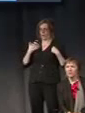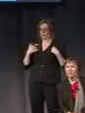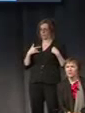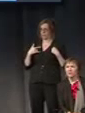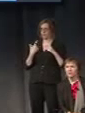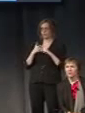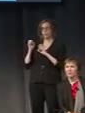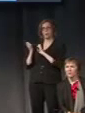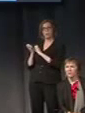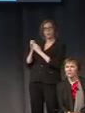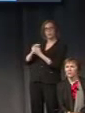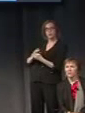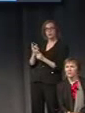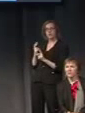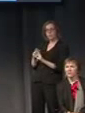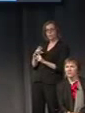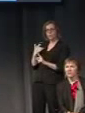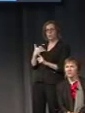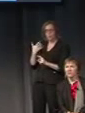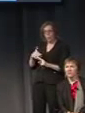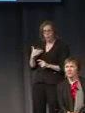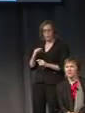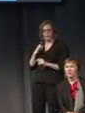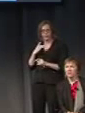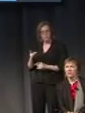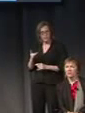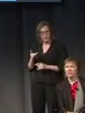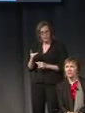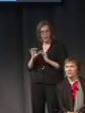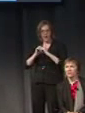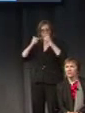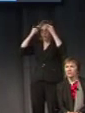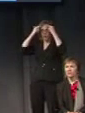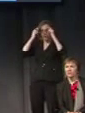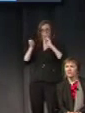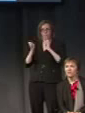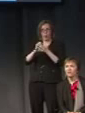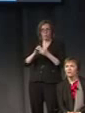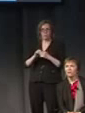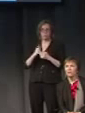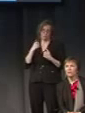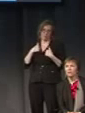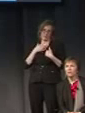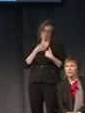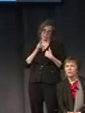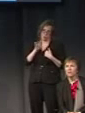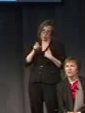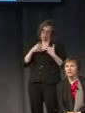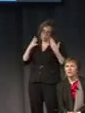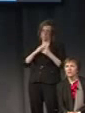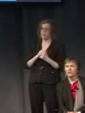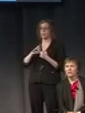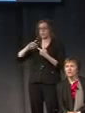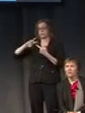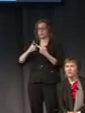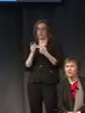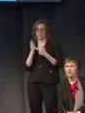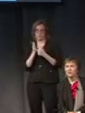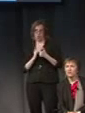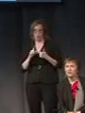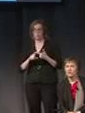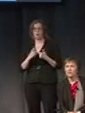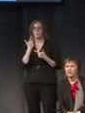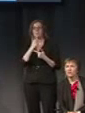point of view as to how the brain evolves, okay? And that's, okay. Second part of it is because of the thingness